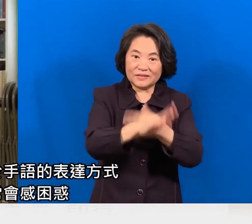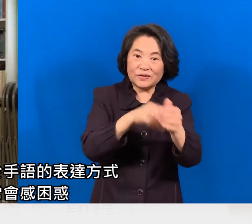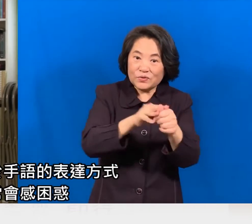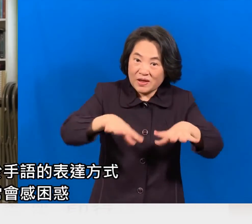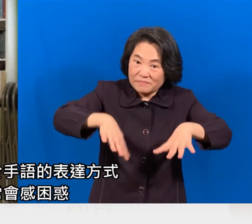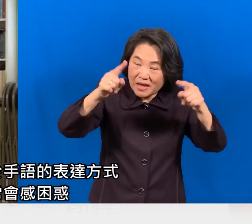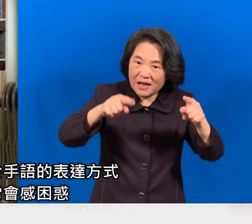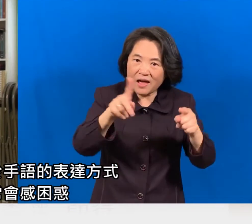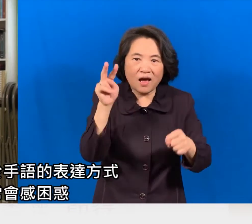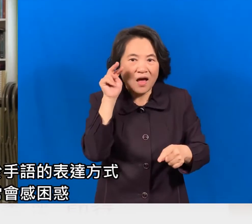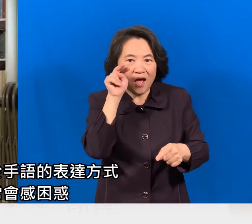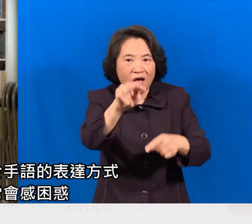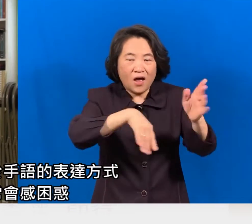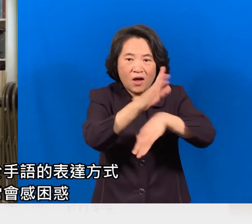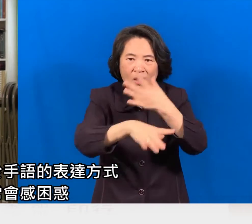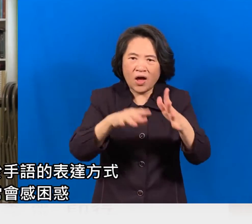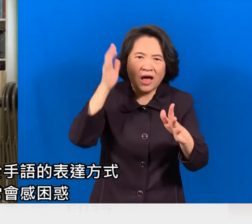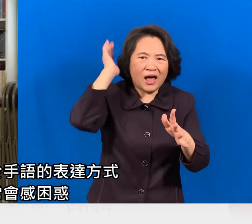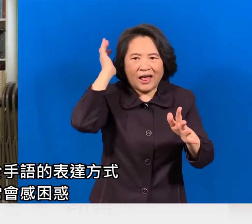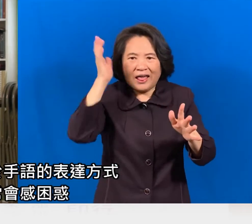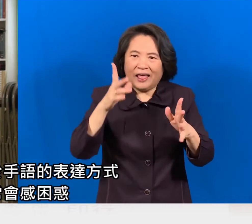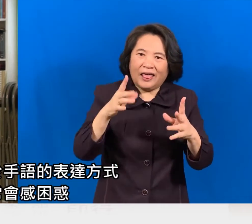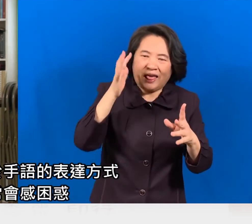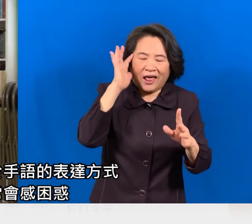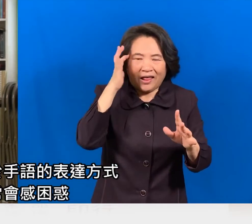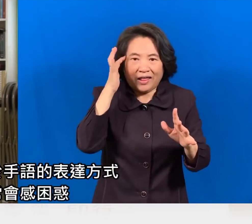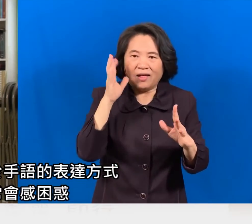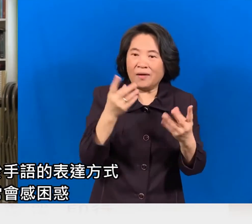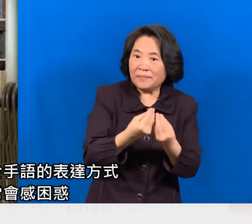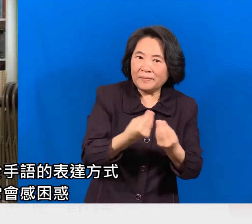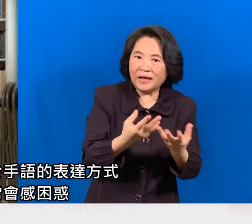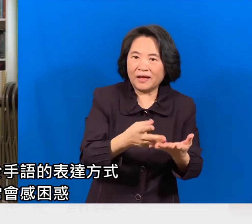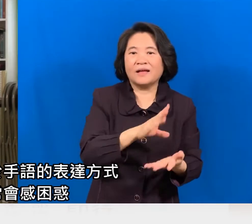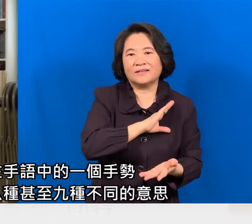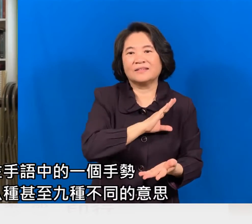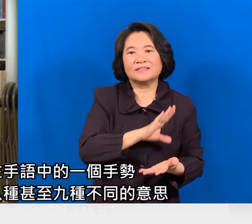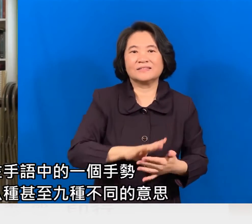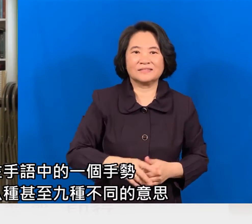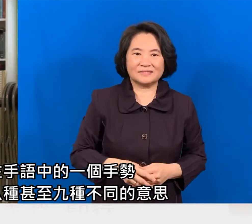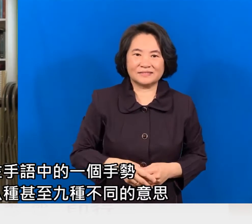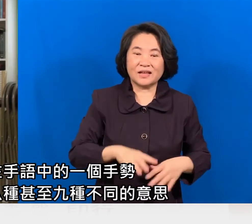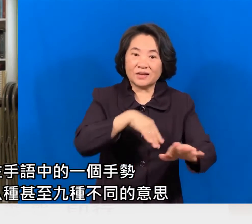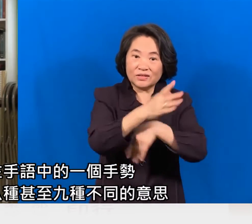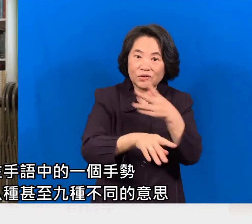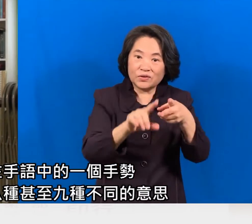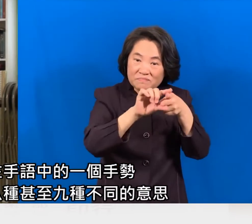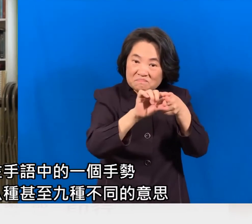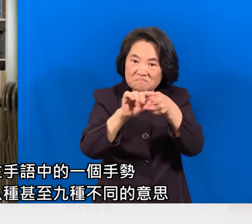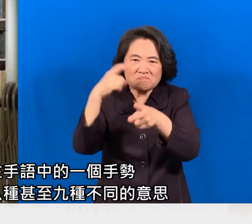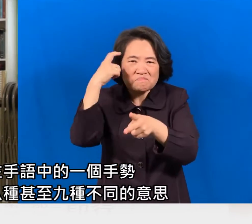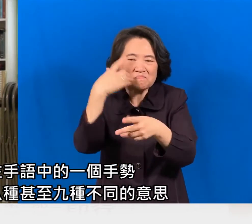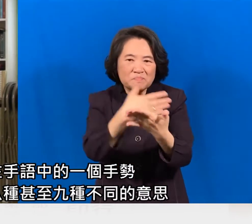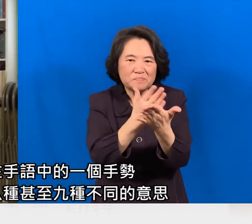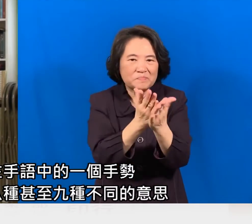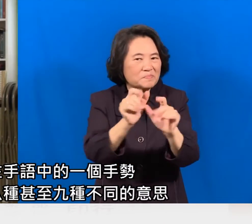Beginners of sign language often feel confused at the way things are expressed in sign language. Sometimes a particular